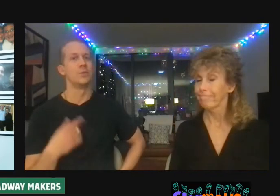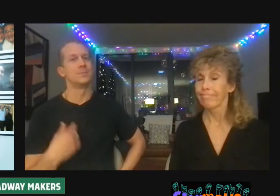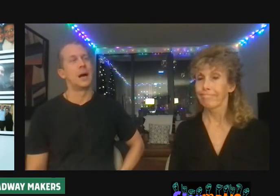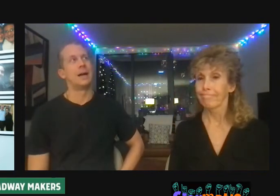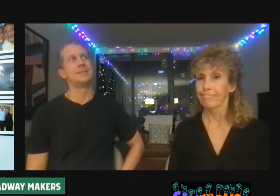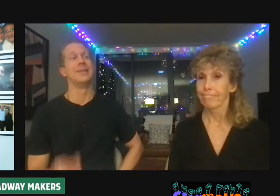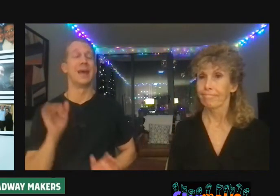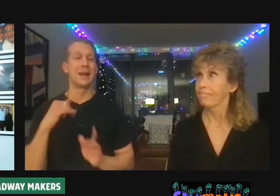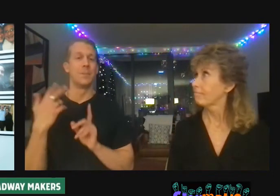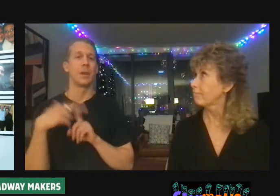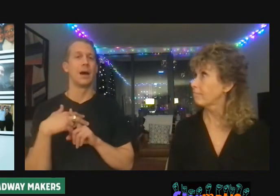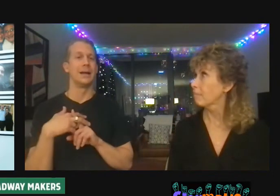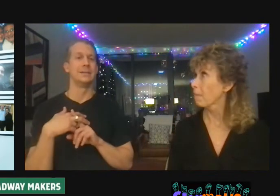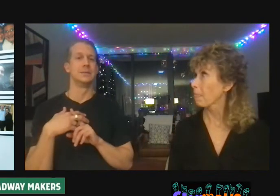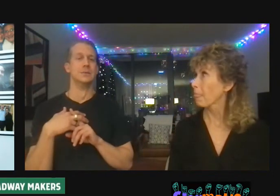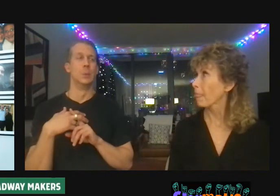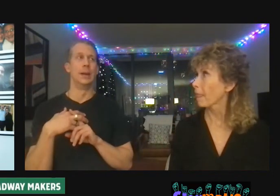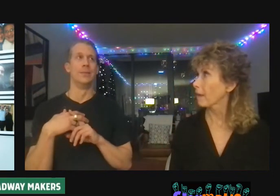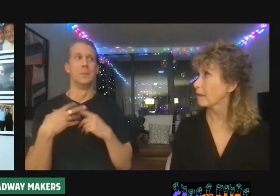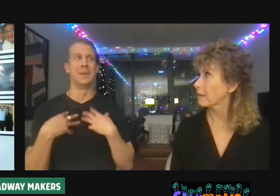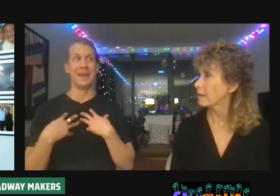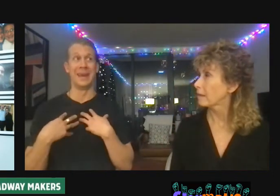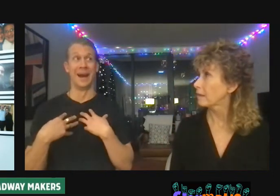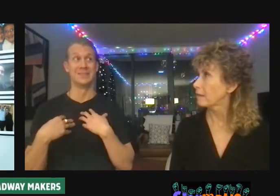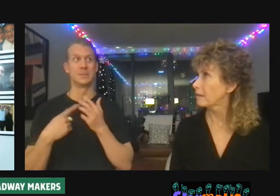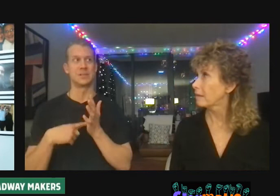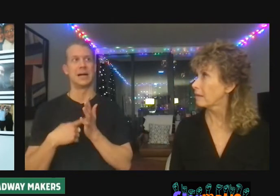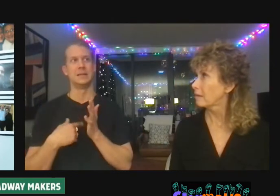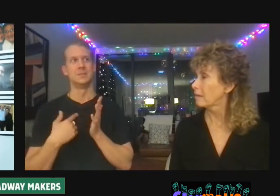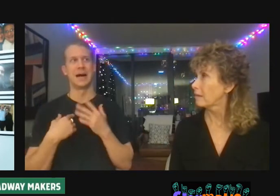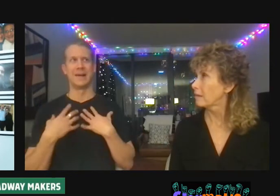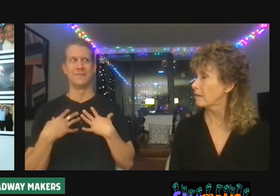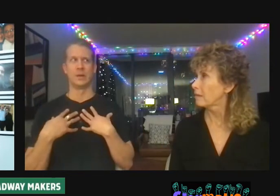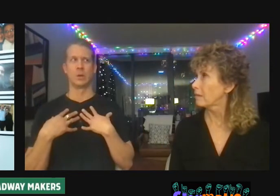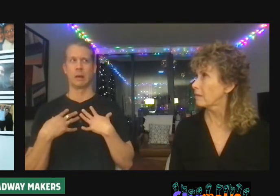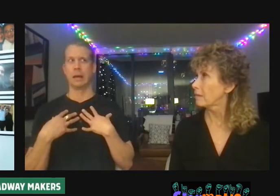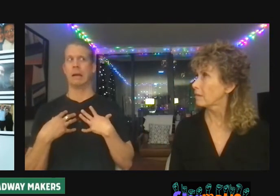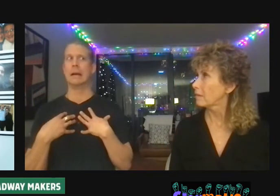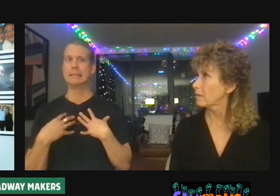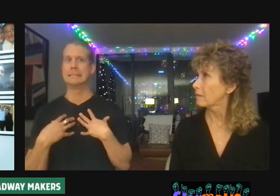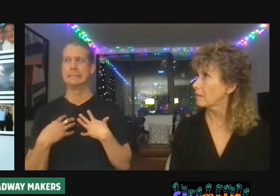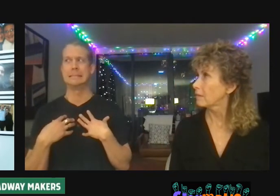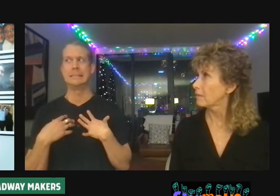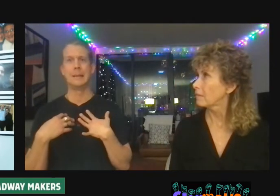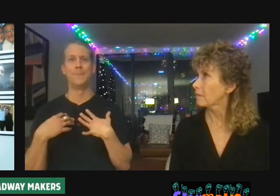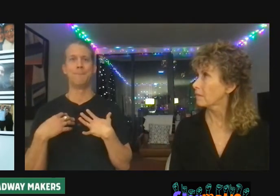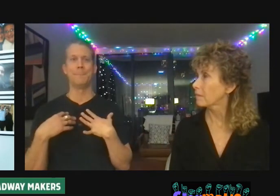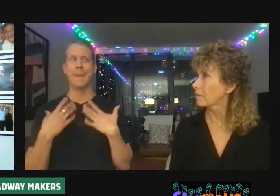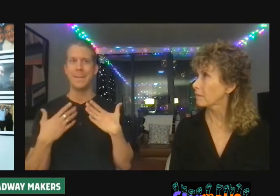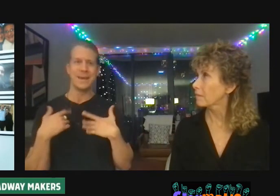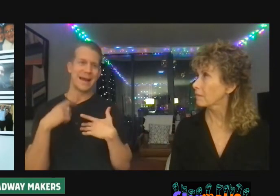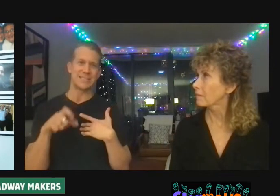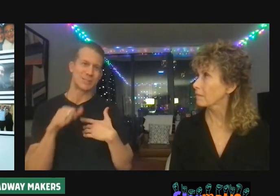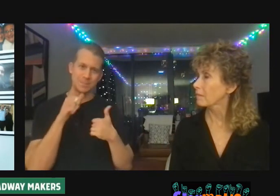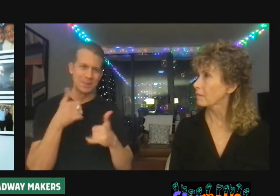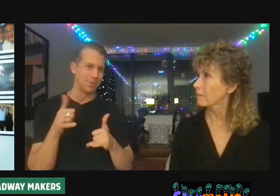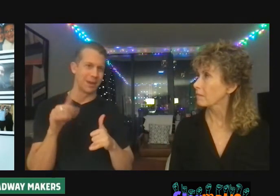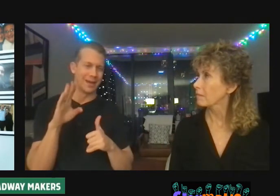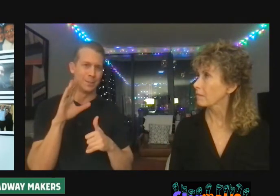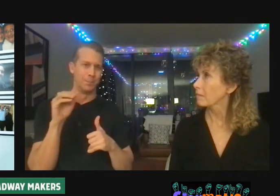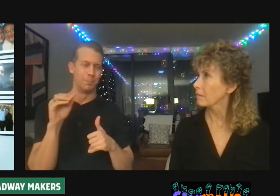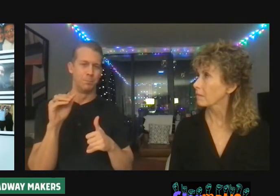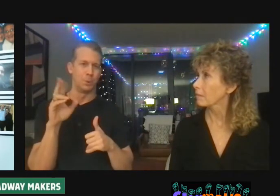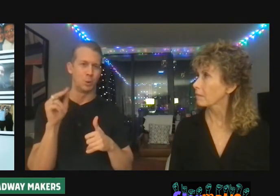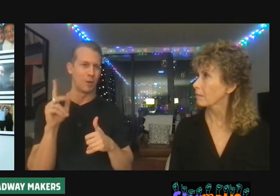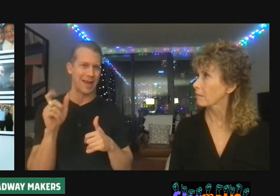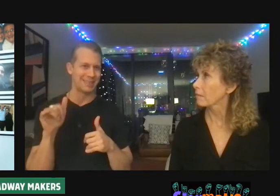Yeah, there, and that applies with me. Sometimes I feel like maybe I shouldn't be